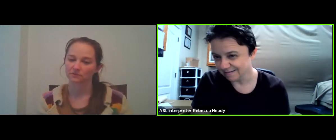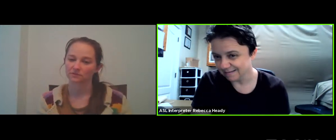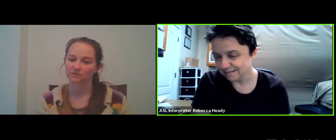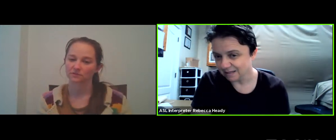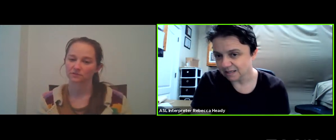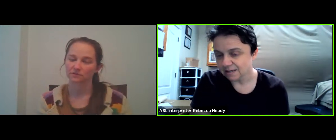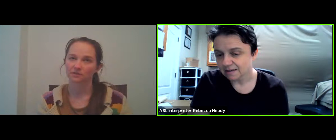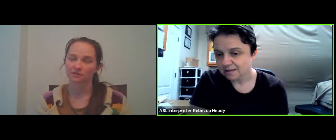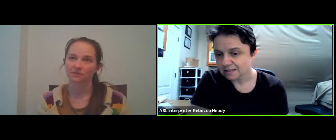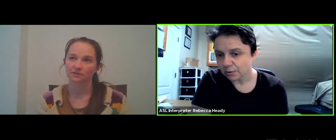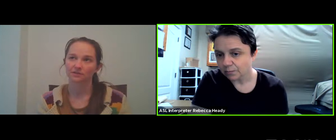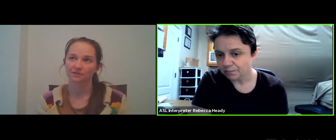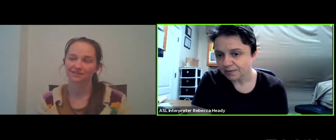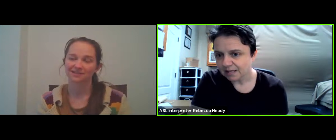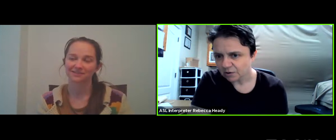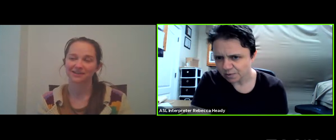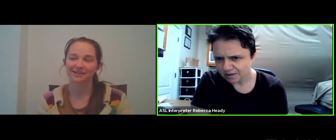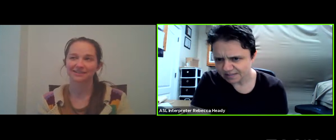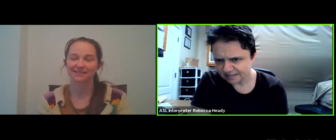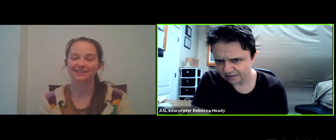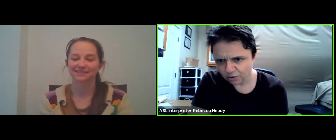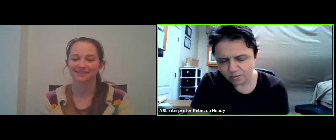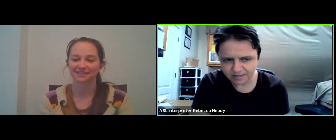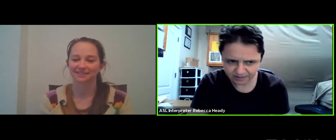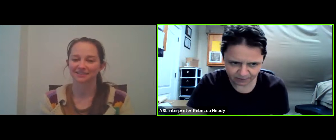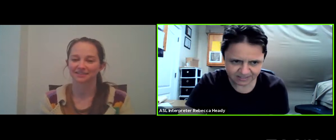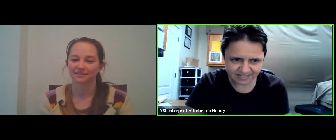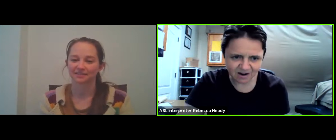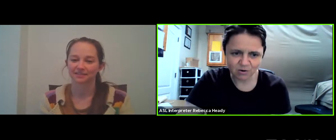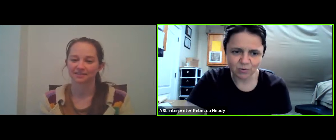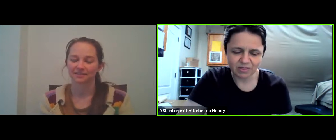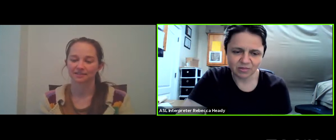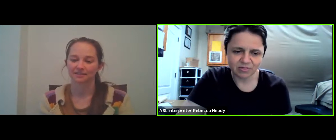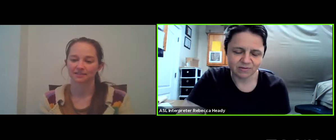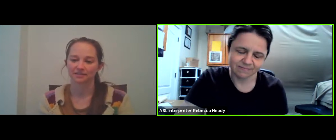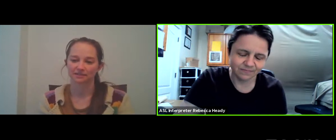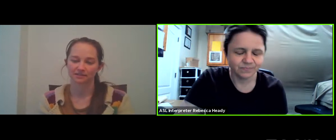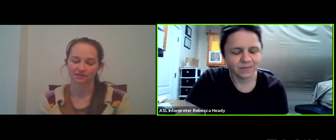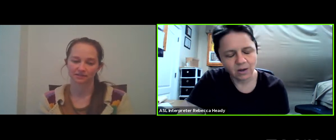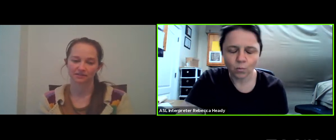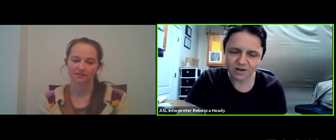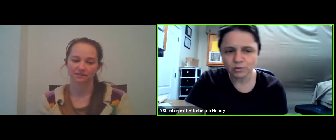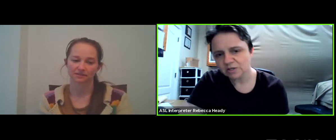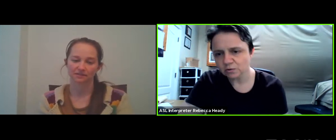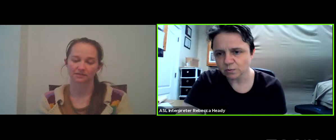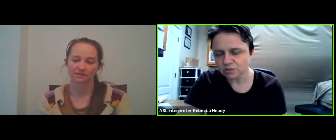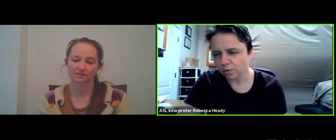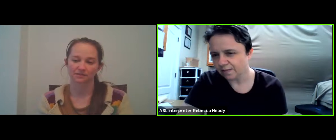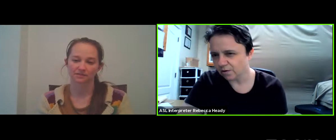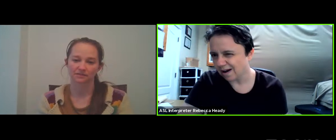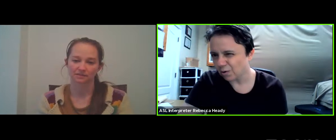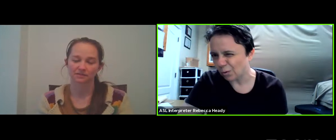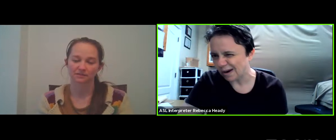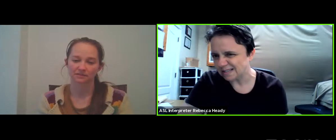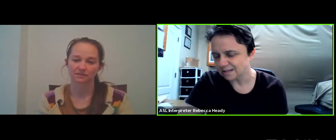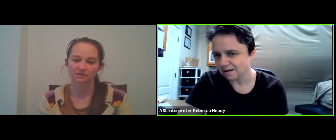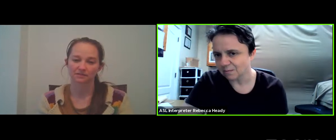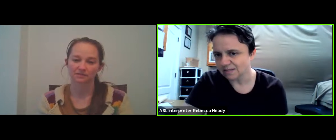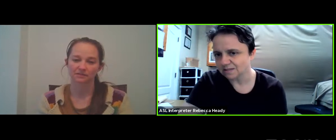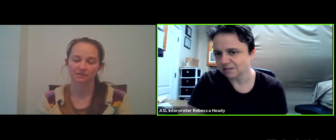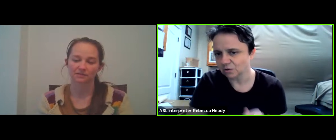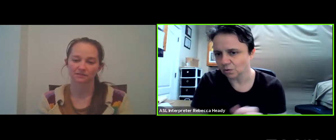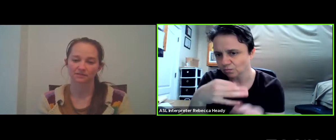indeed. So okay. A little bit of difference there with when you would use which one. They're not